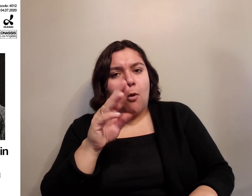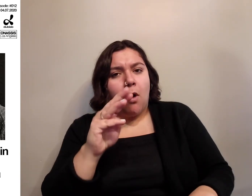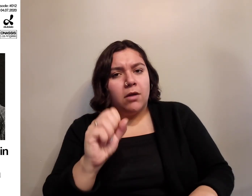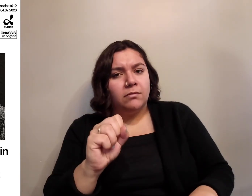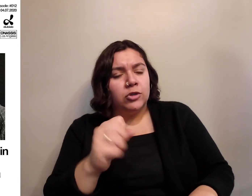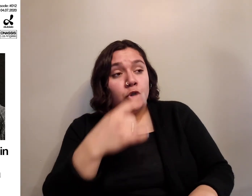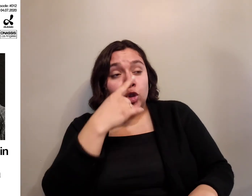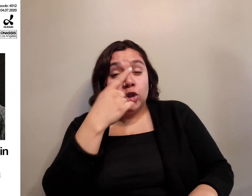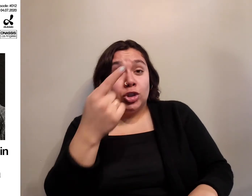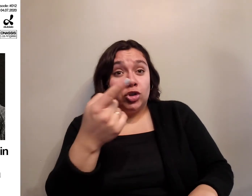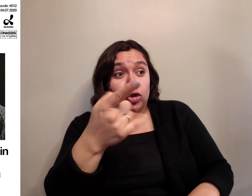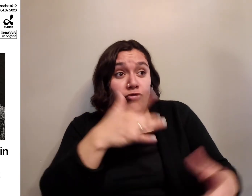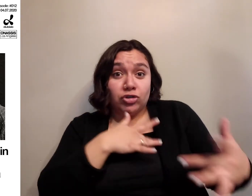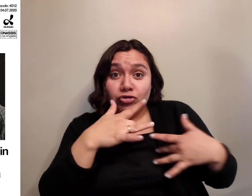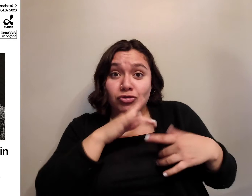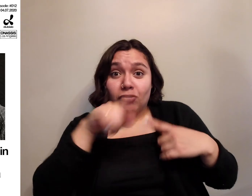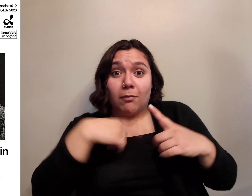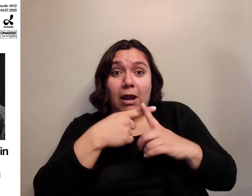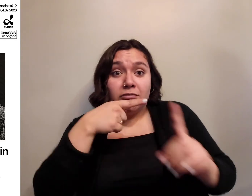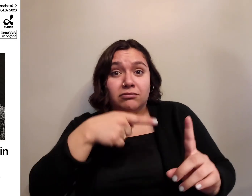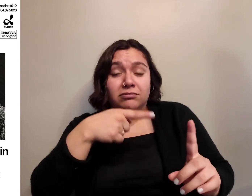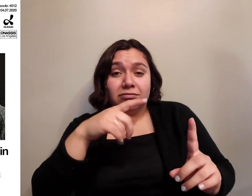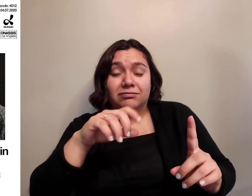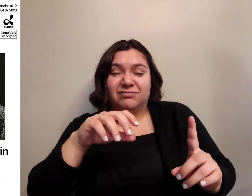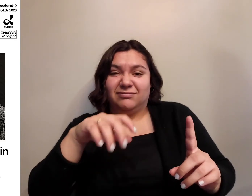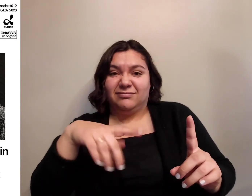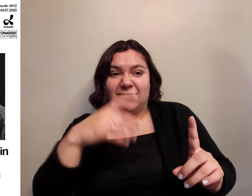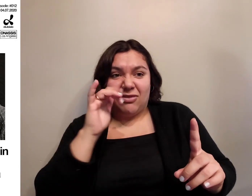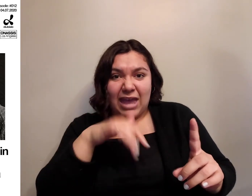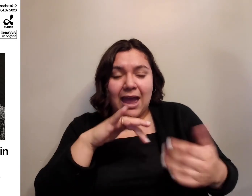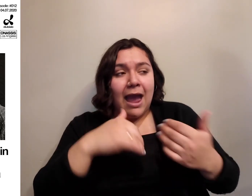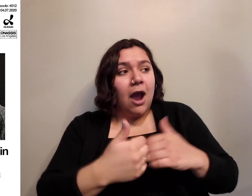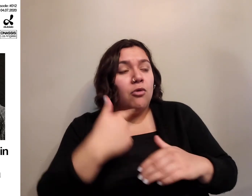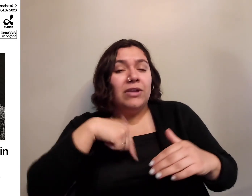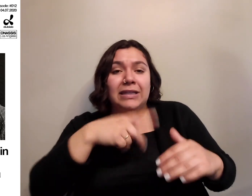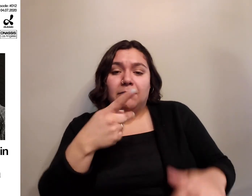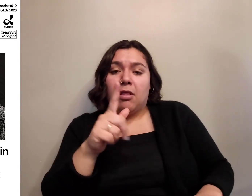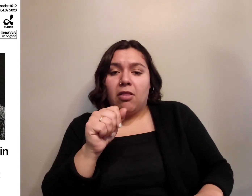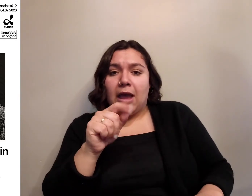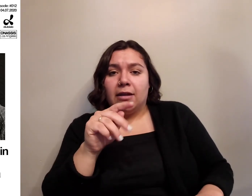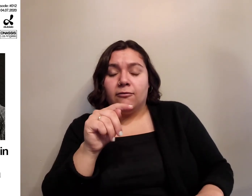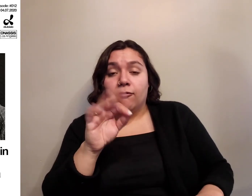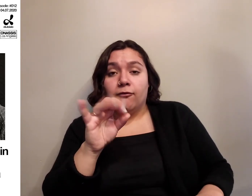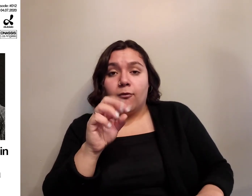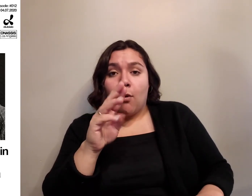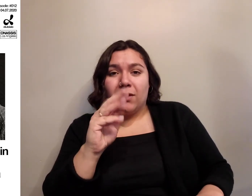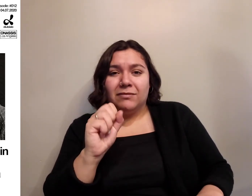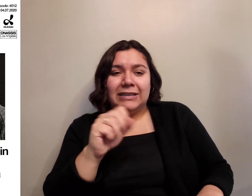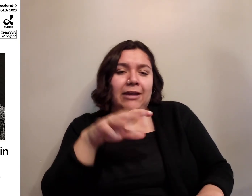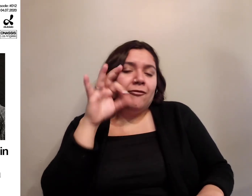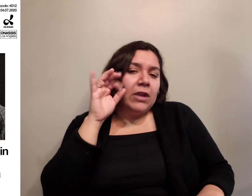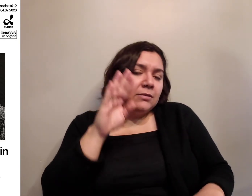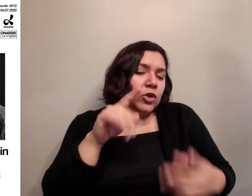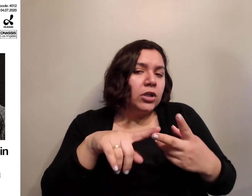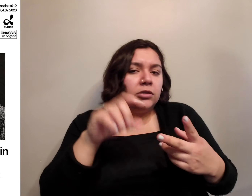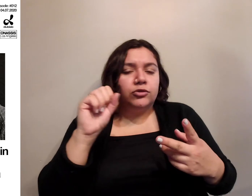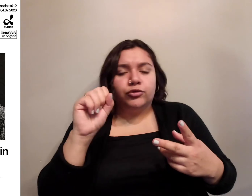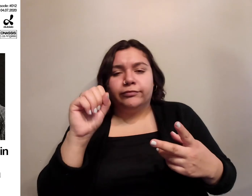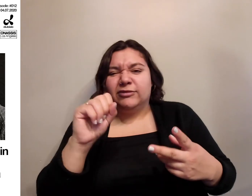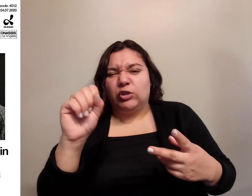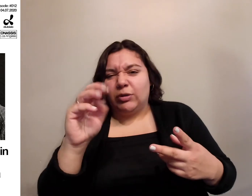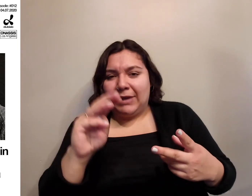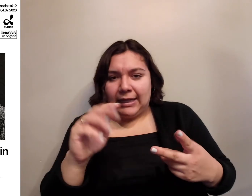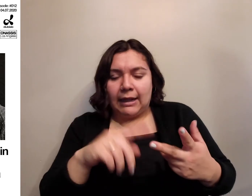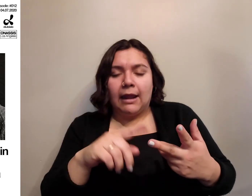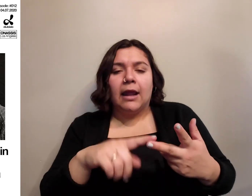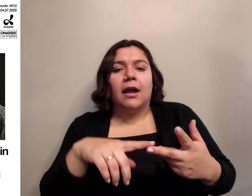are concerns you might have there, both in terms of how these platforms control us, but also in terms of how we